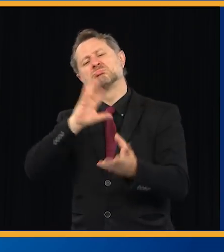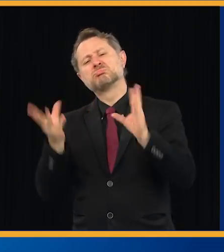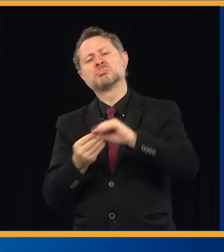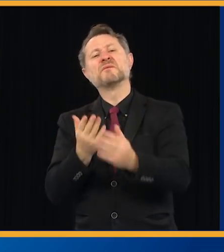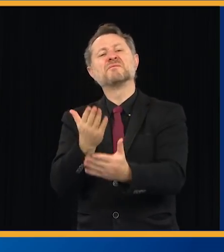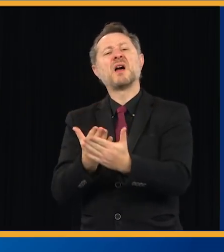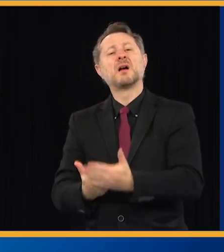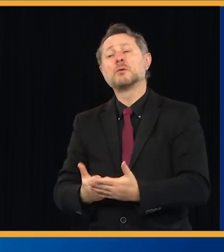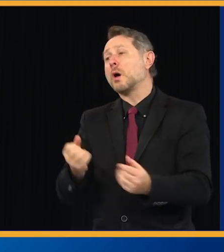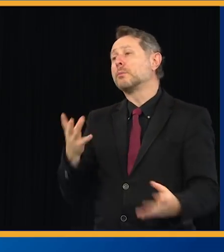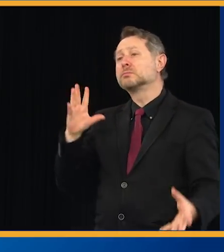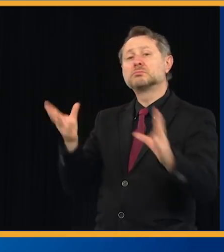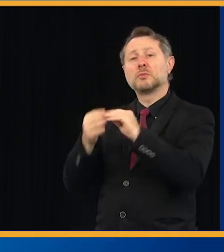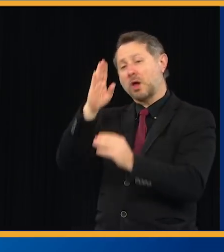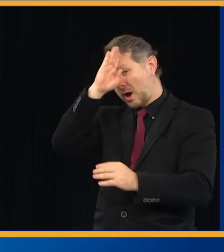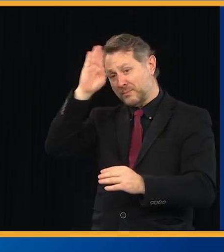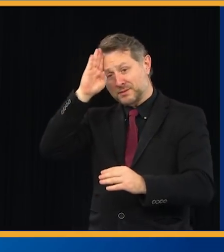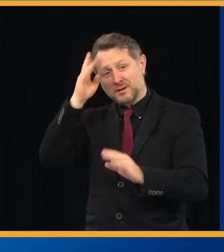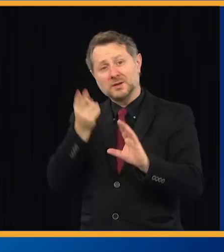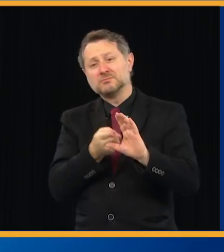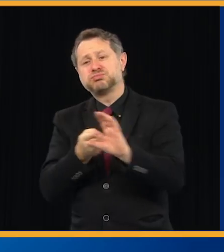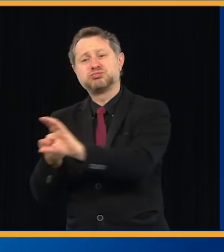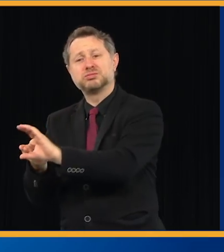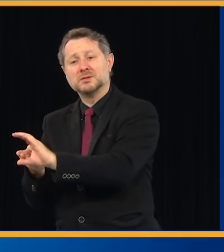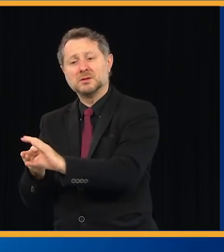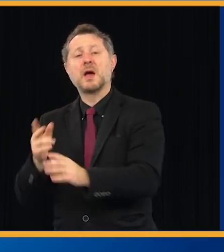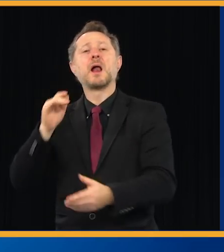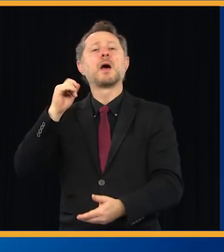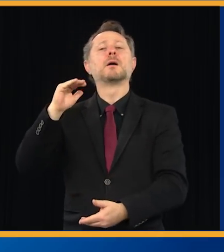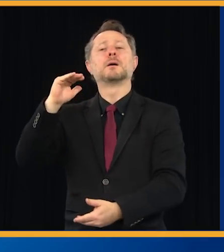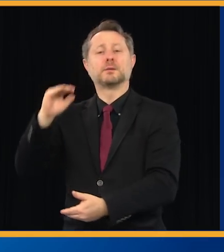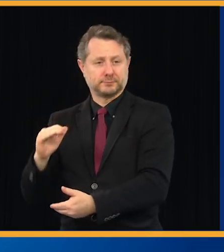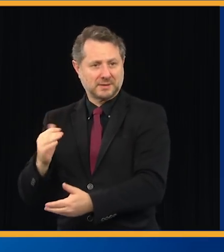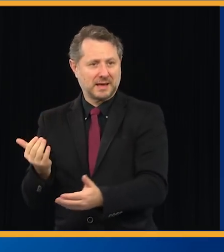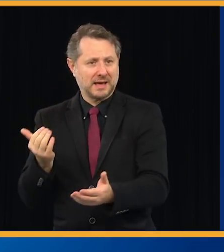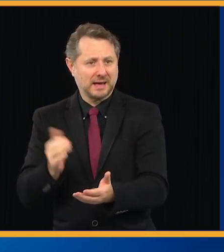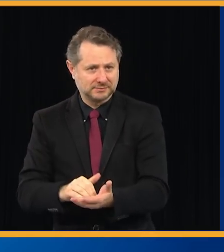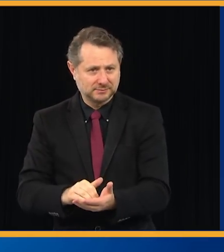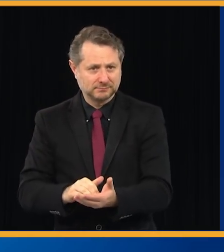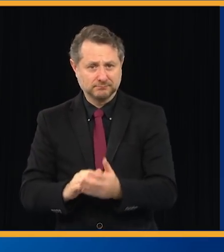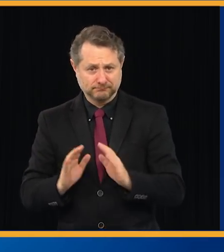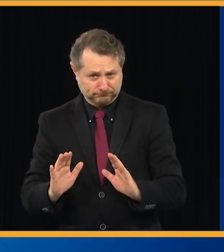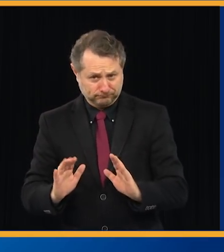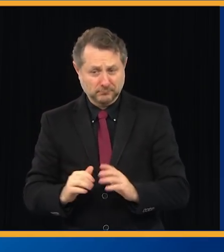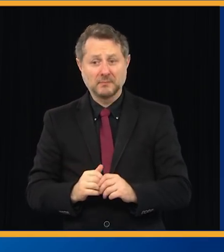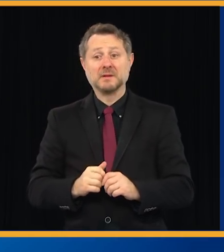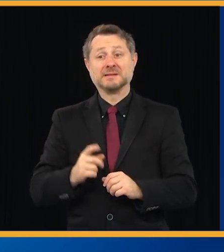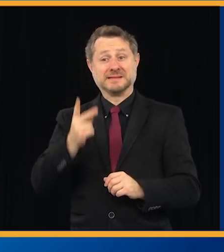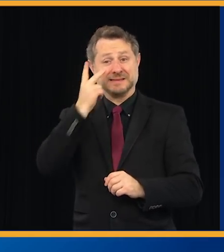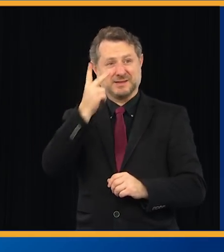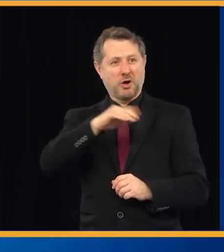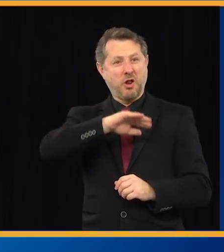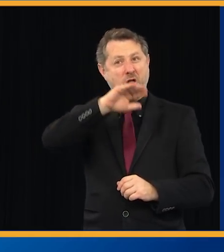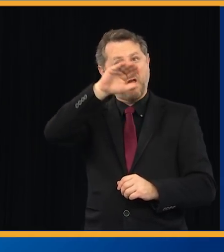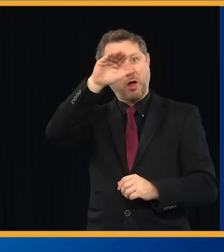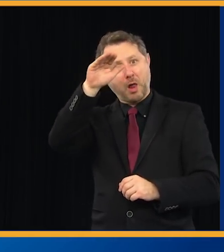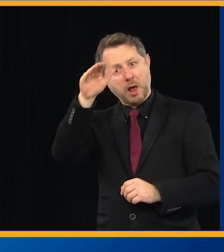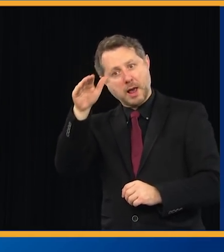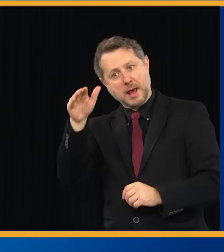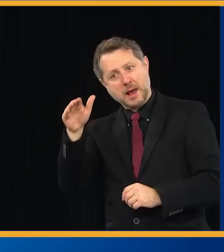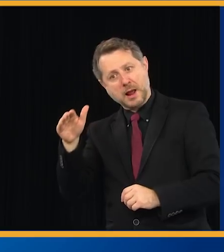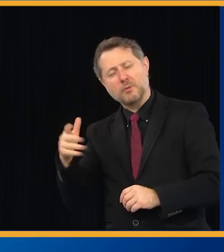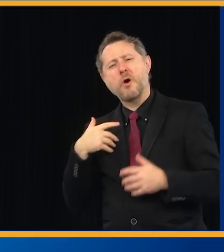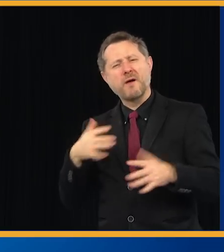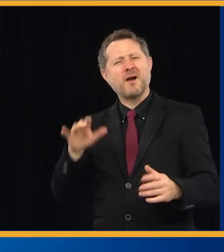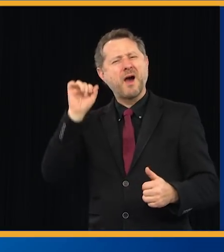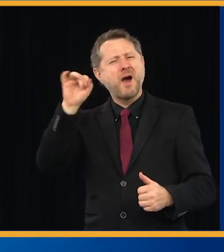rate is down again. You see this curve. We talked about it on the way up, which was a